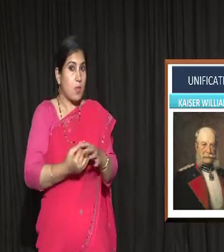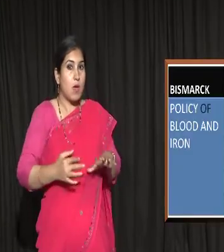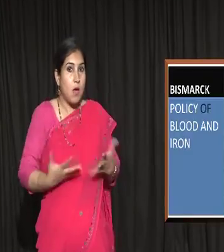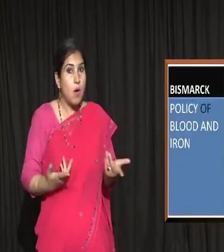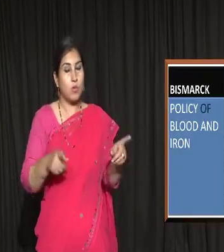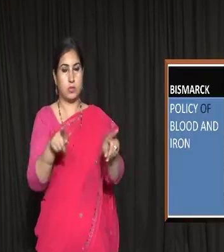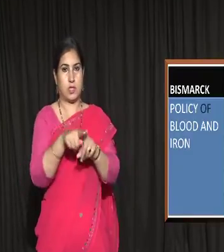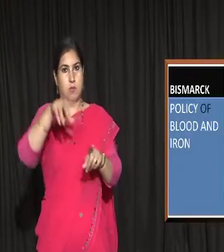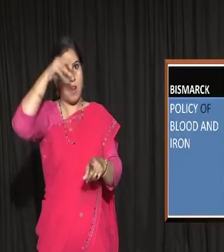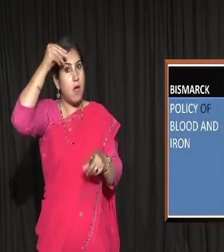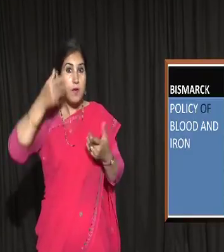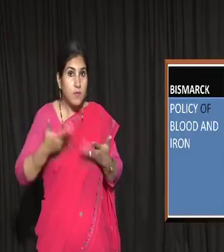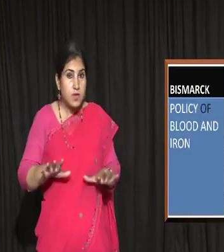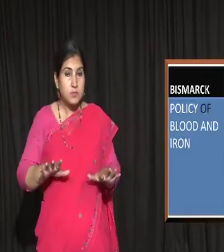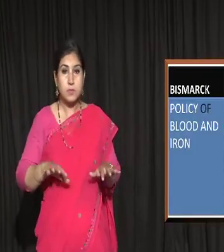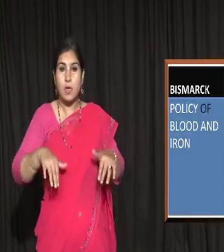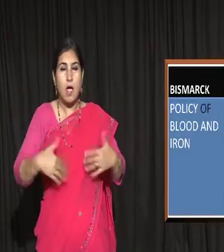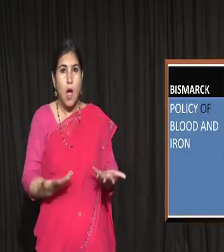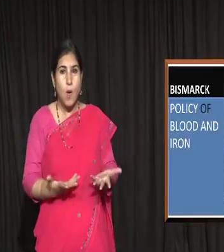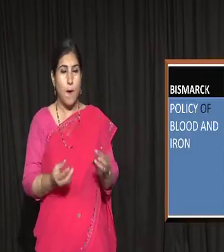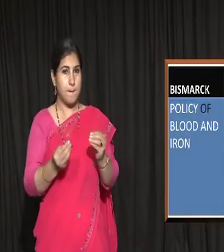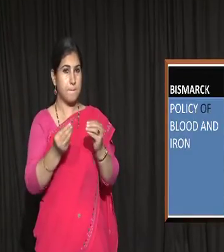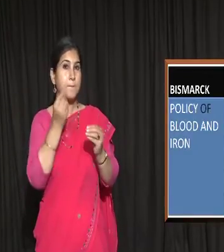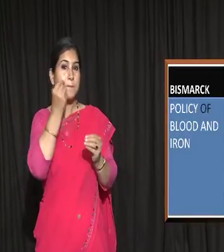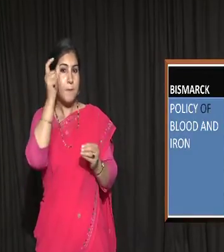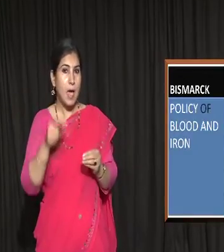We also learned how Bismarck,